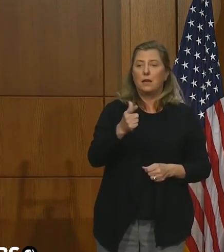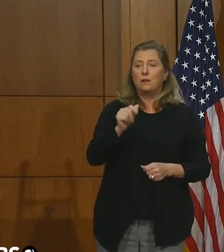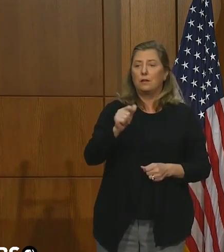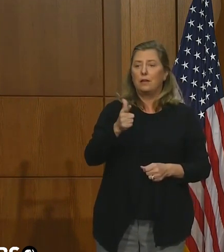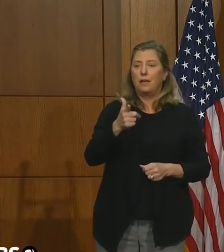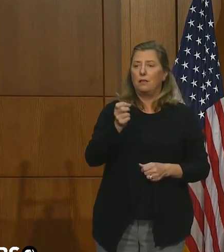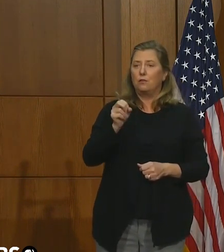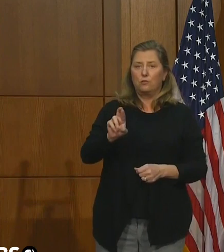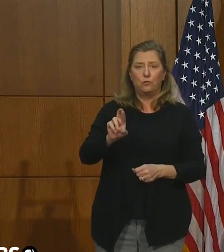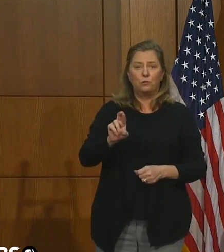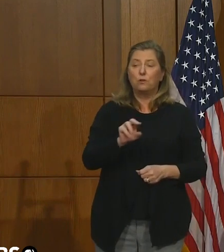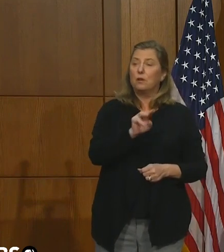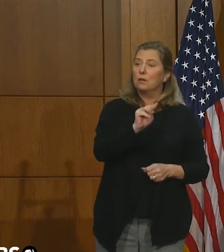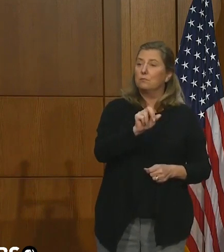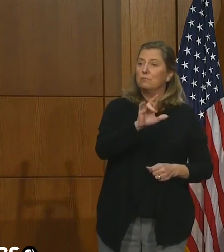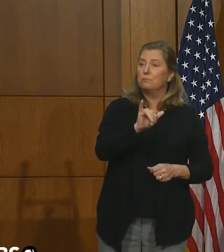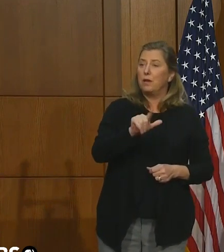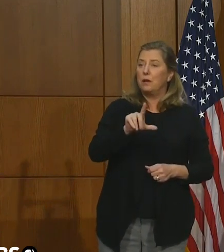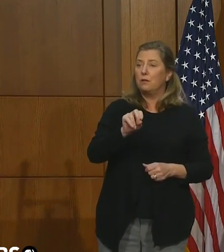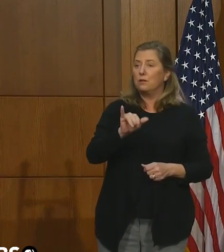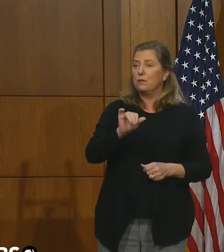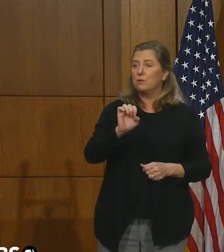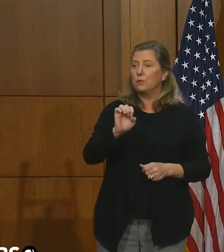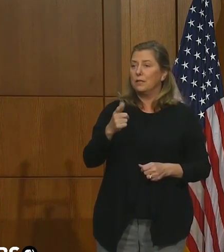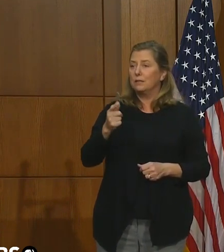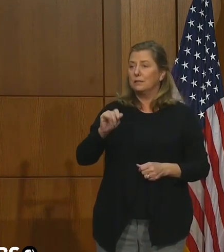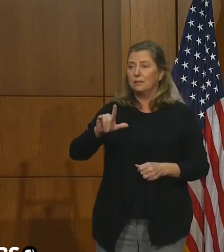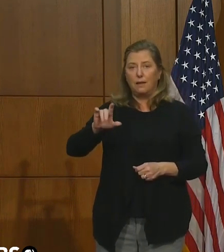Gallagher, Mary Louise Gale,